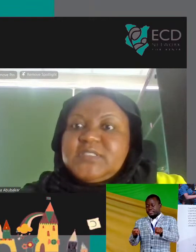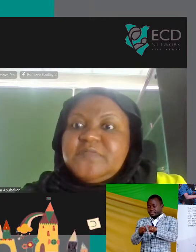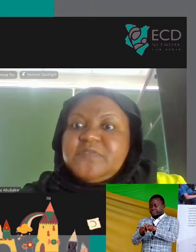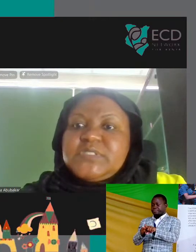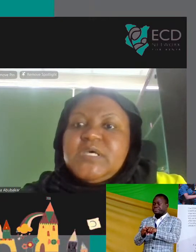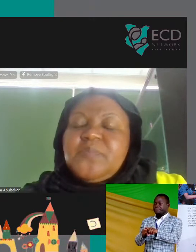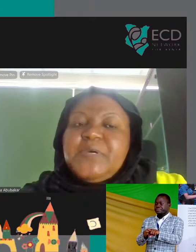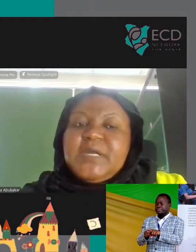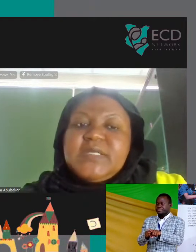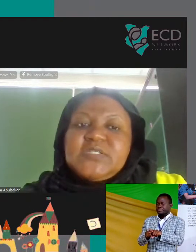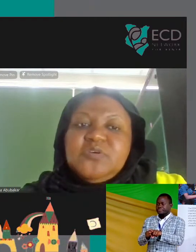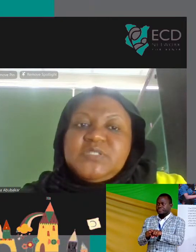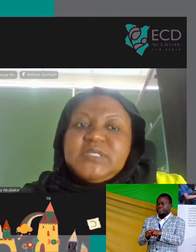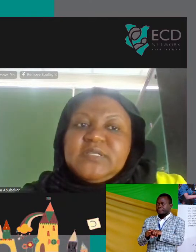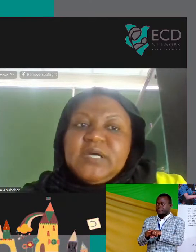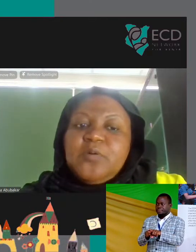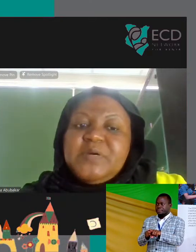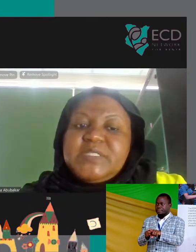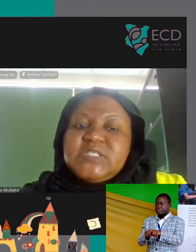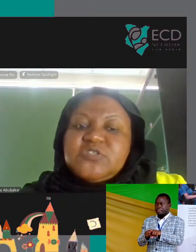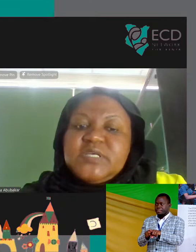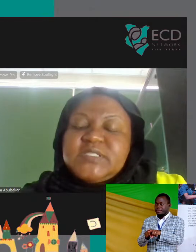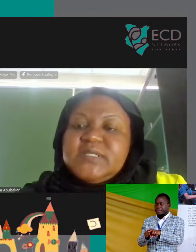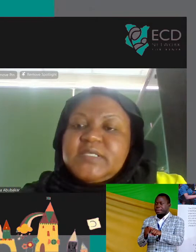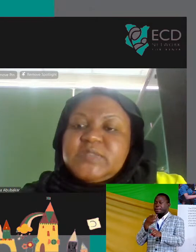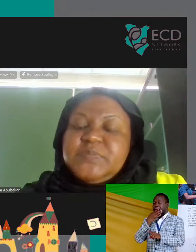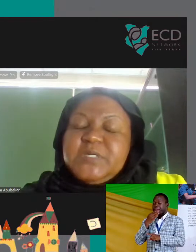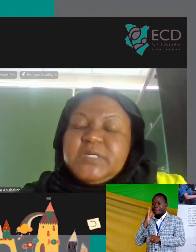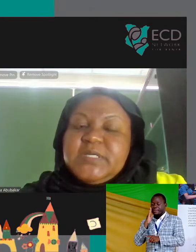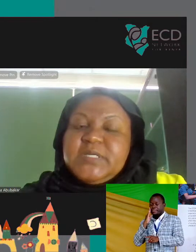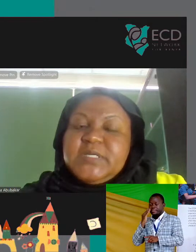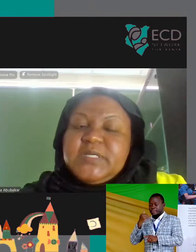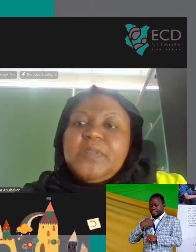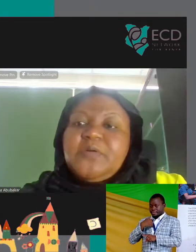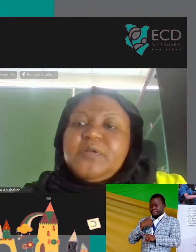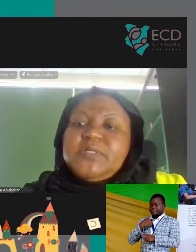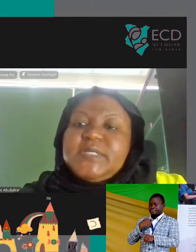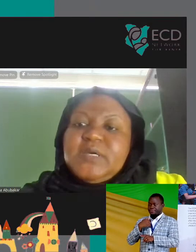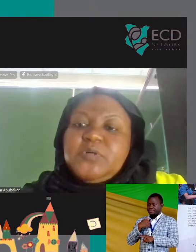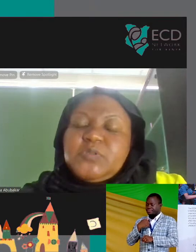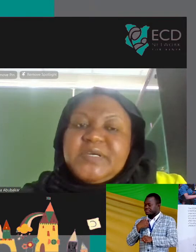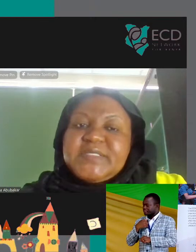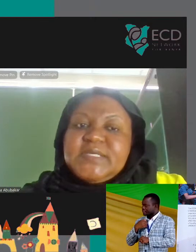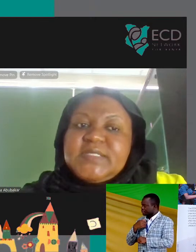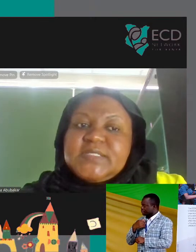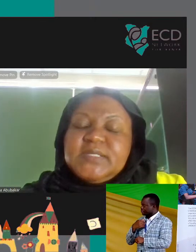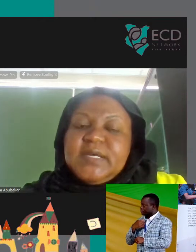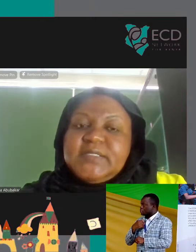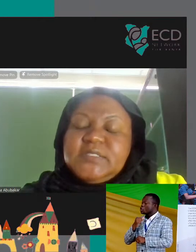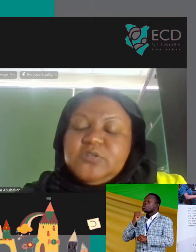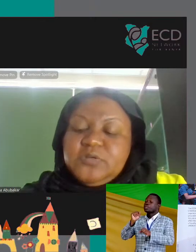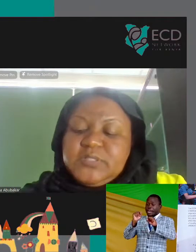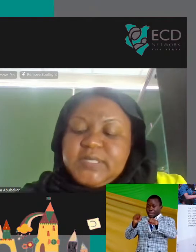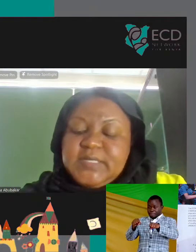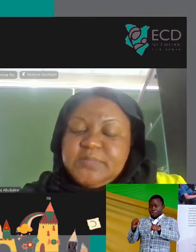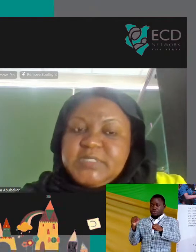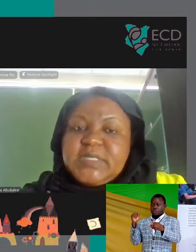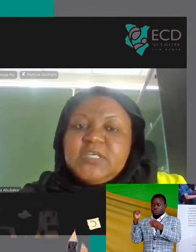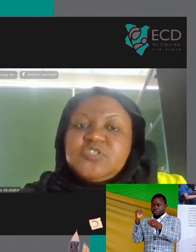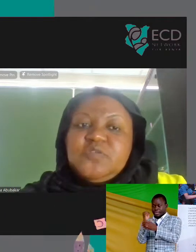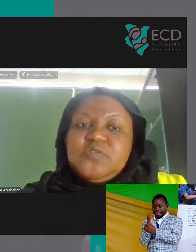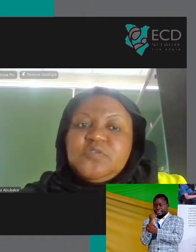in-depth interviews, parents noted how much stress they experienced when they were not able to access their,